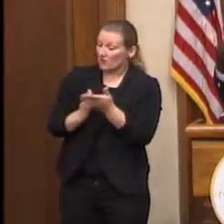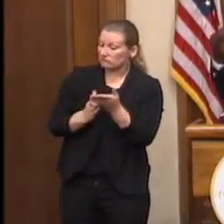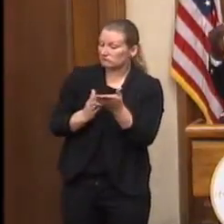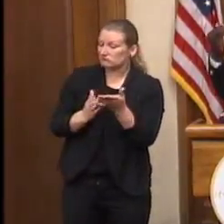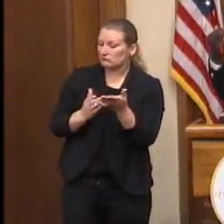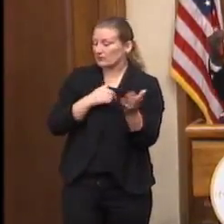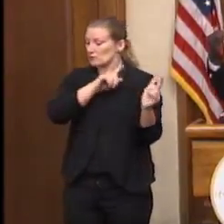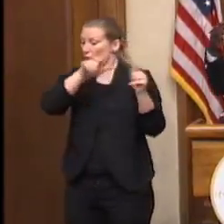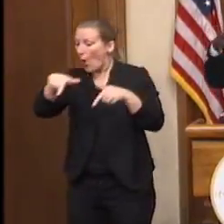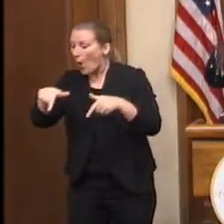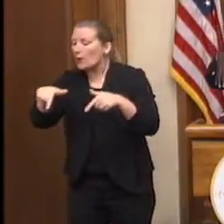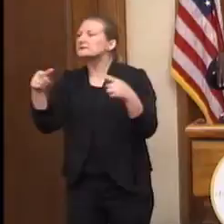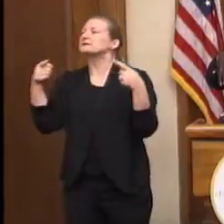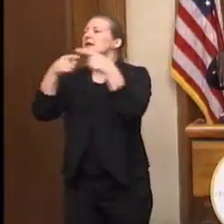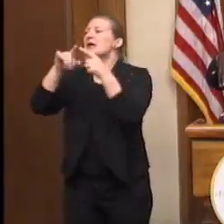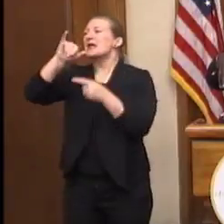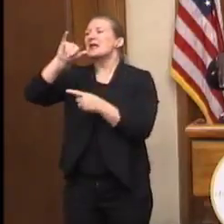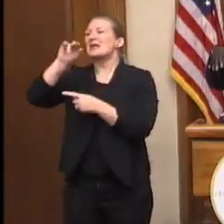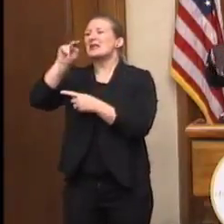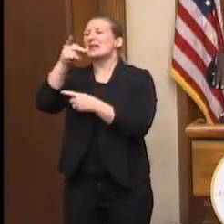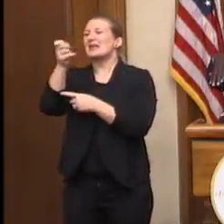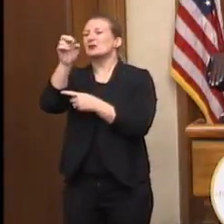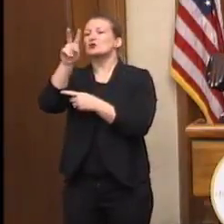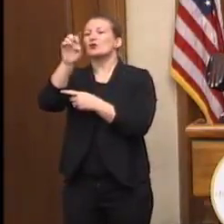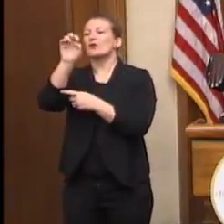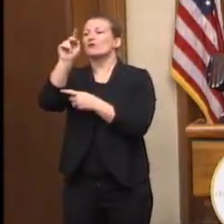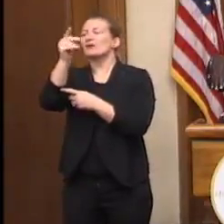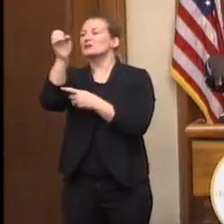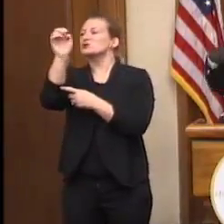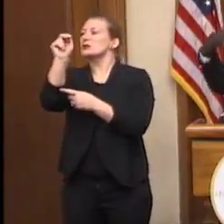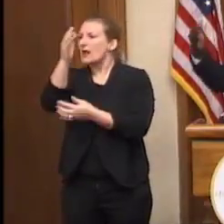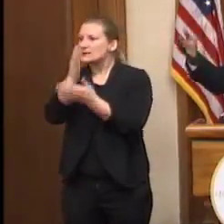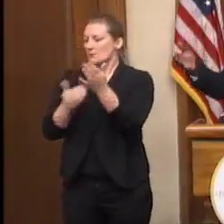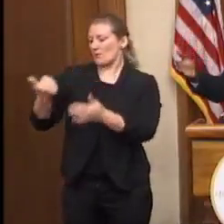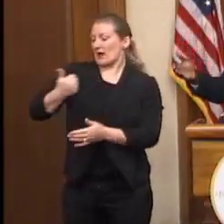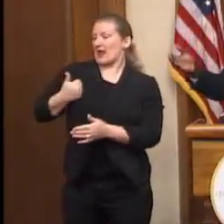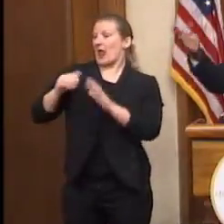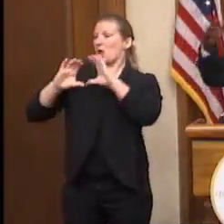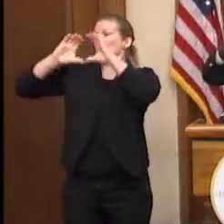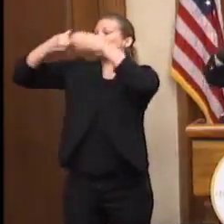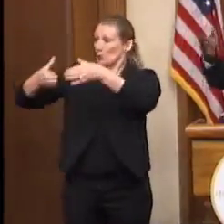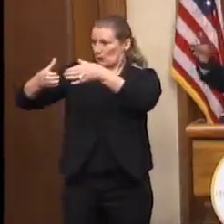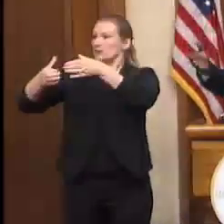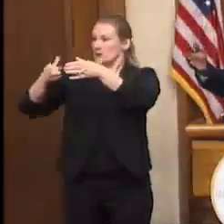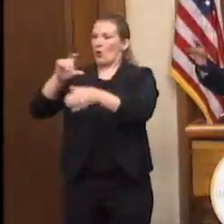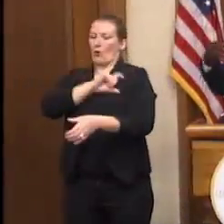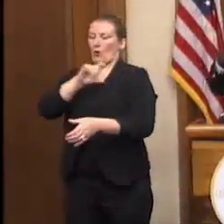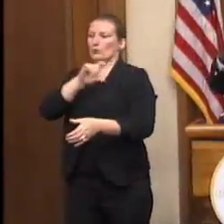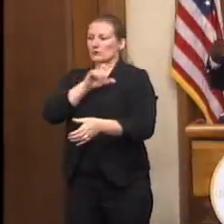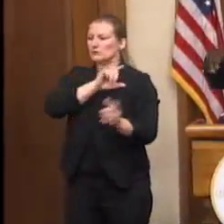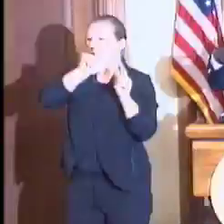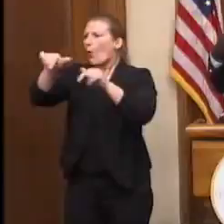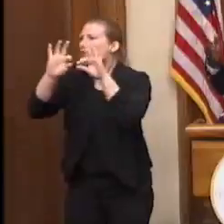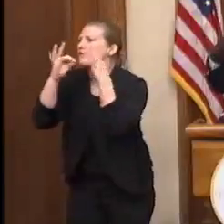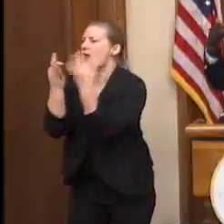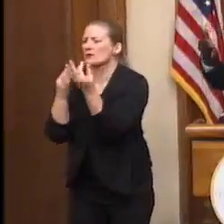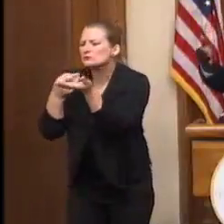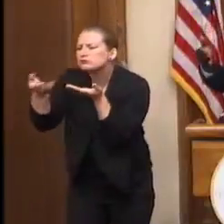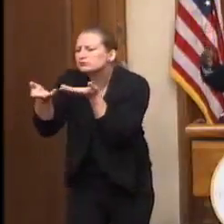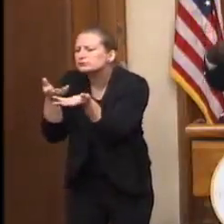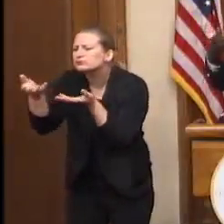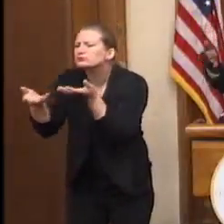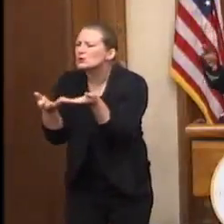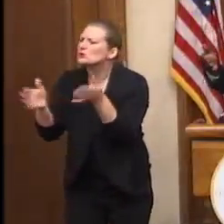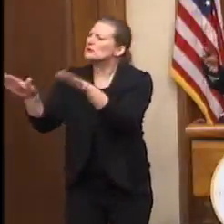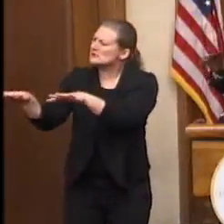sent some of our undercover gang unit detectives to talk to families to try to get people to calm down. So some of the